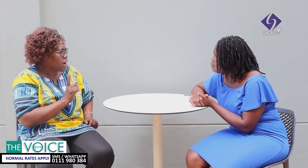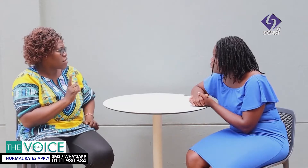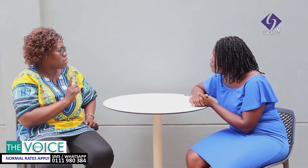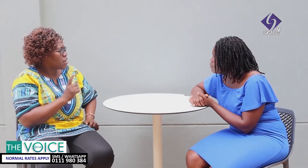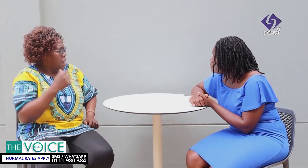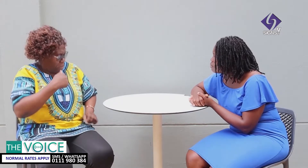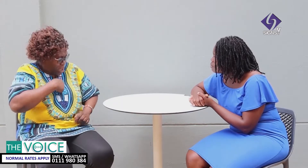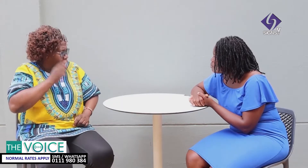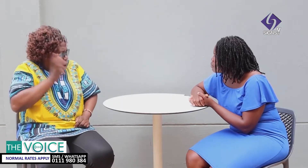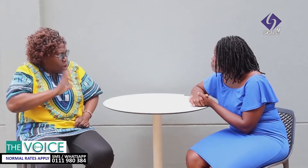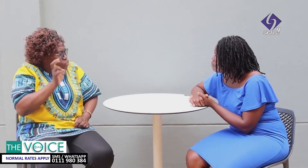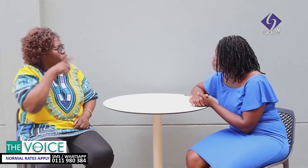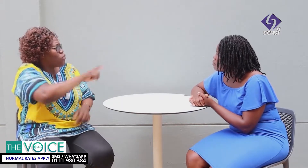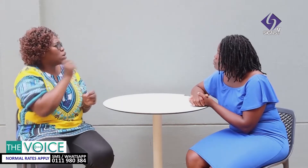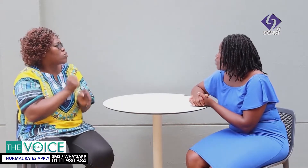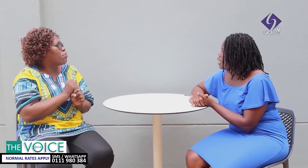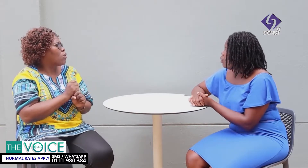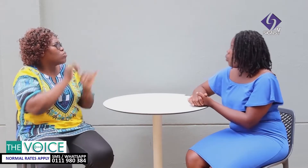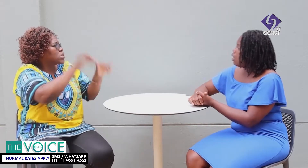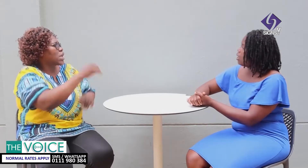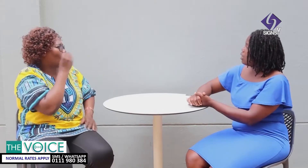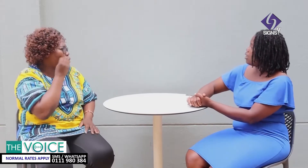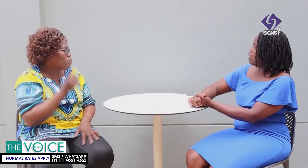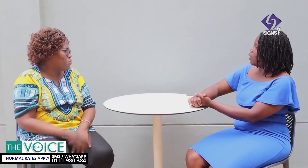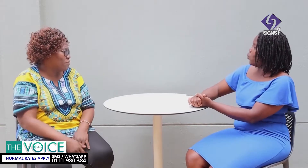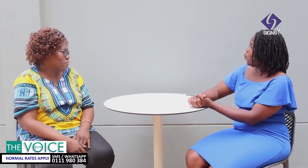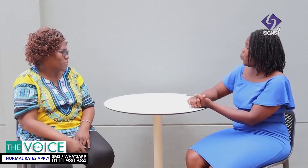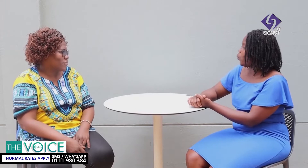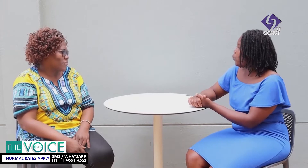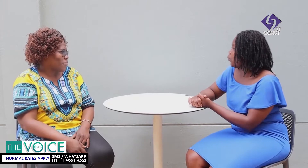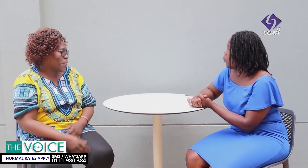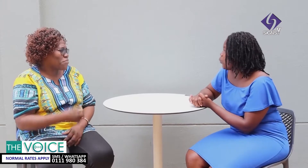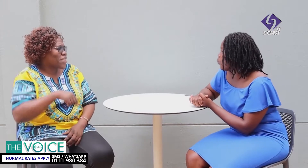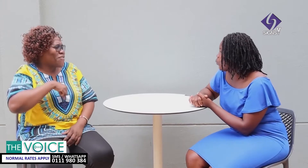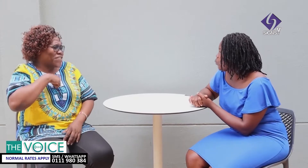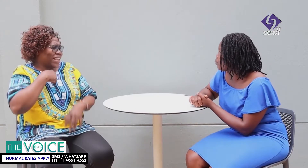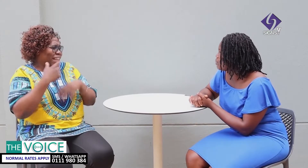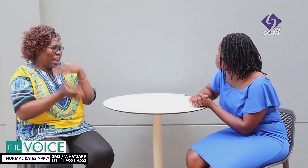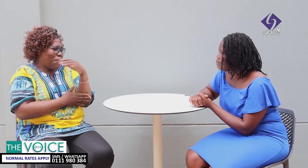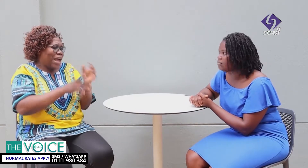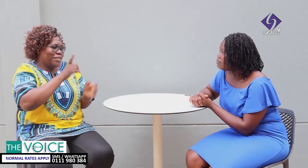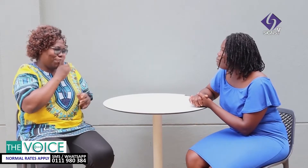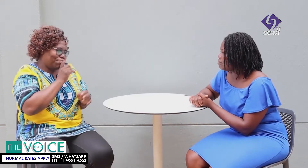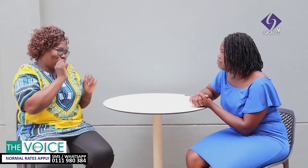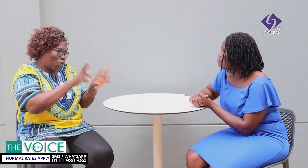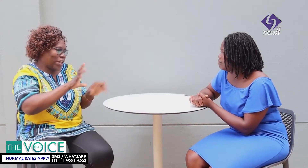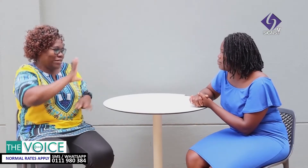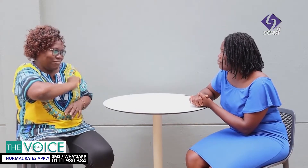to work, but he had really insisted that I stay home. So I just, after that altercation, I